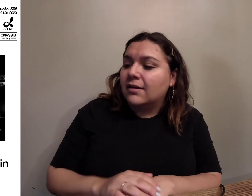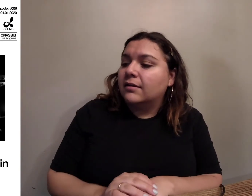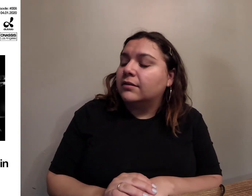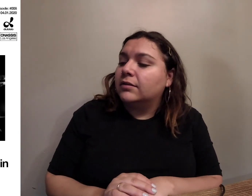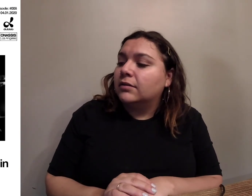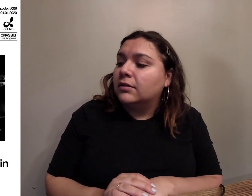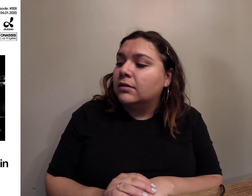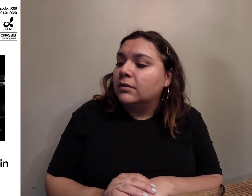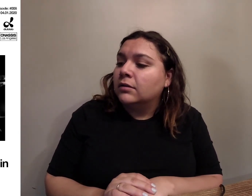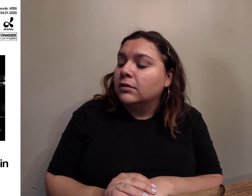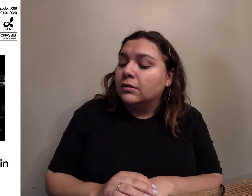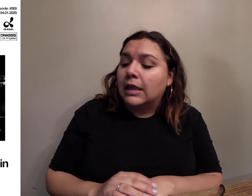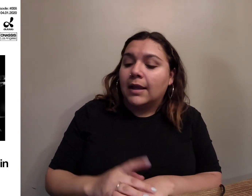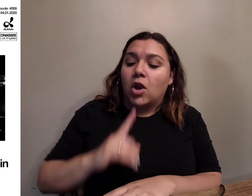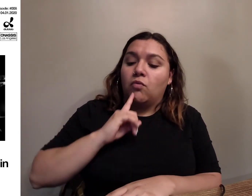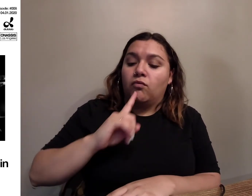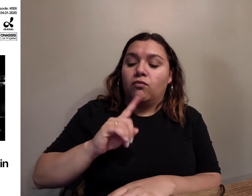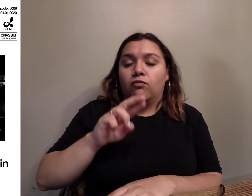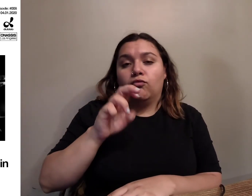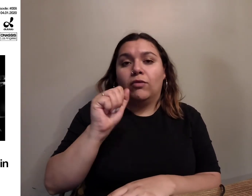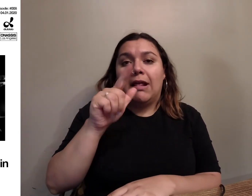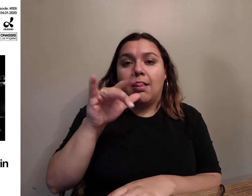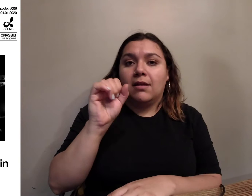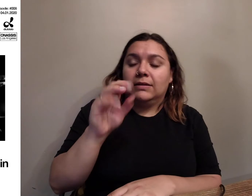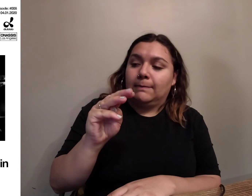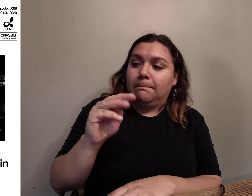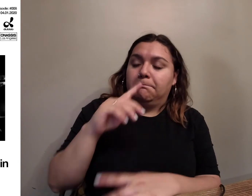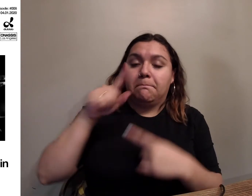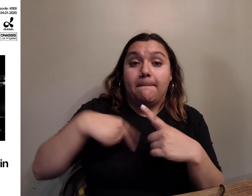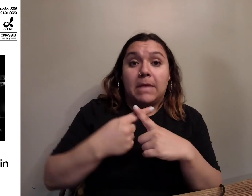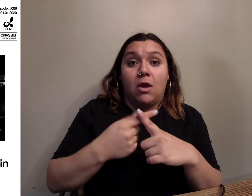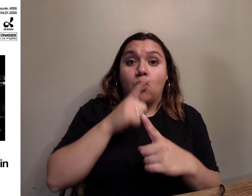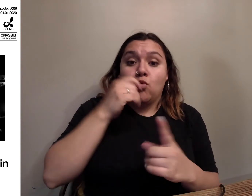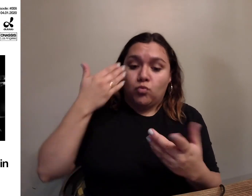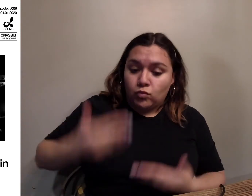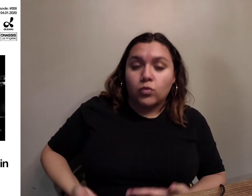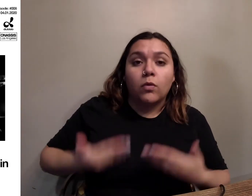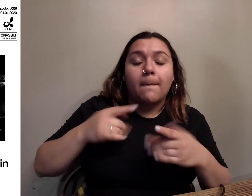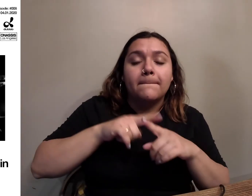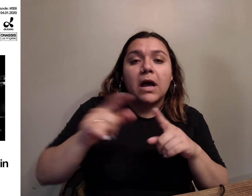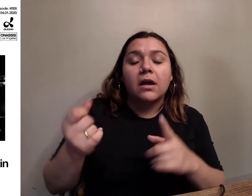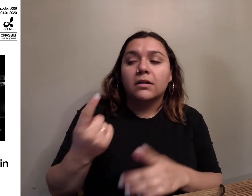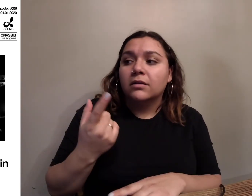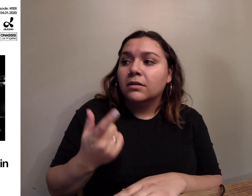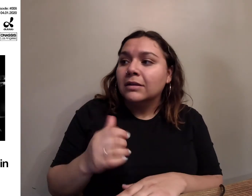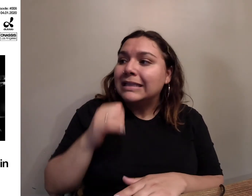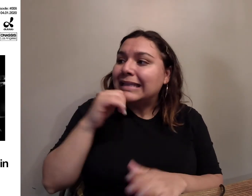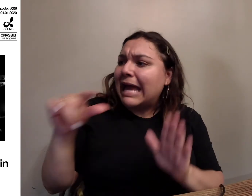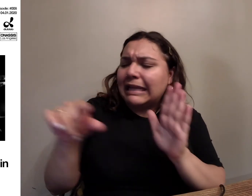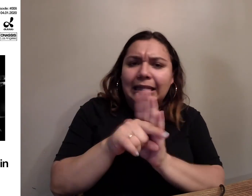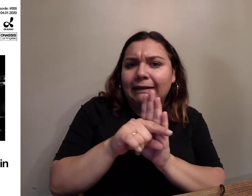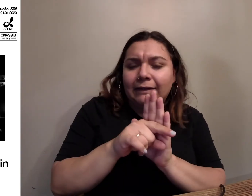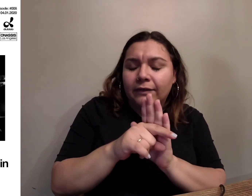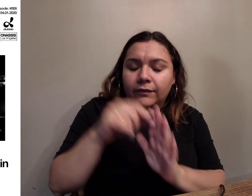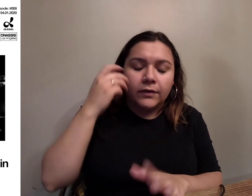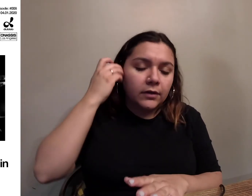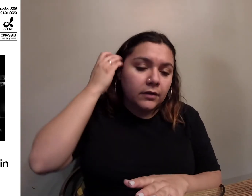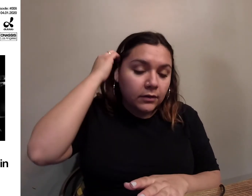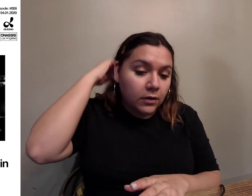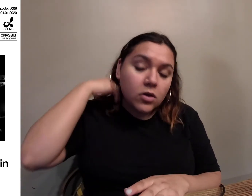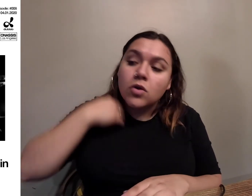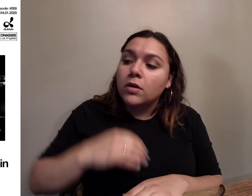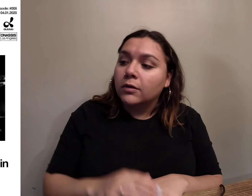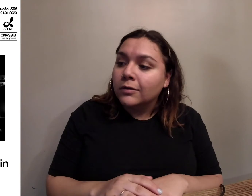a realism about who we are and what's possible, that is not negative. It's not that